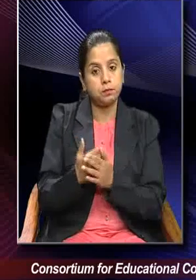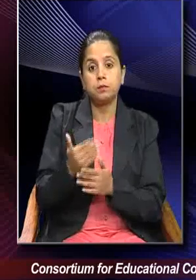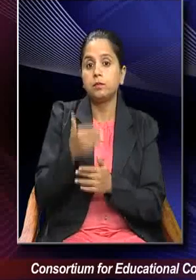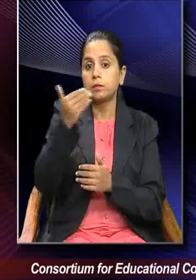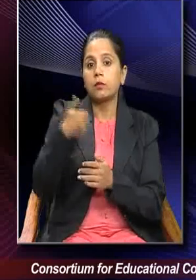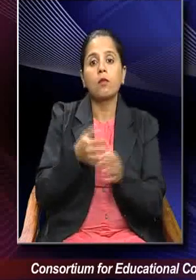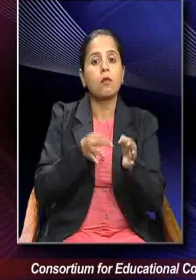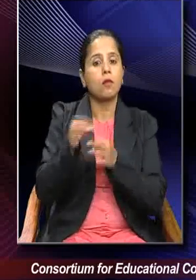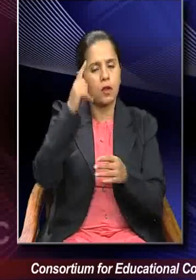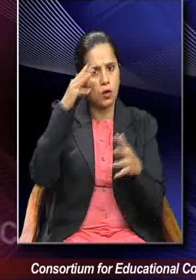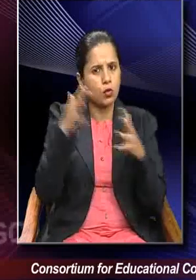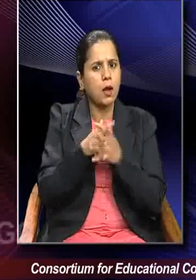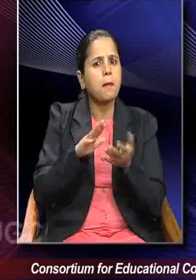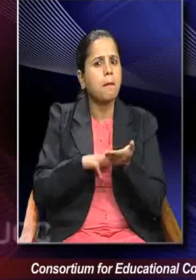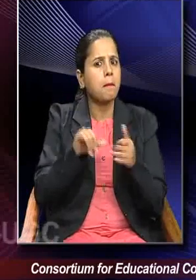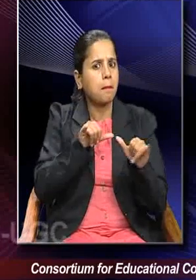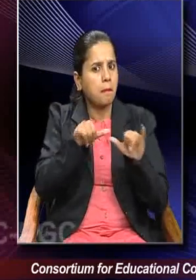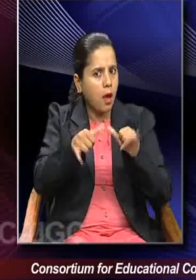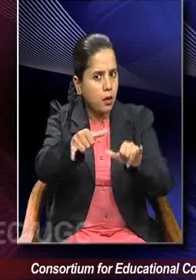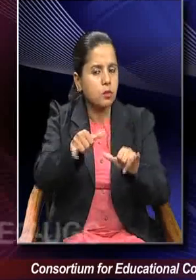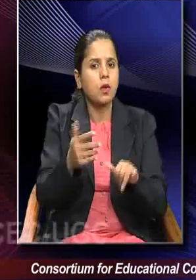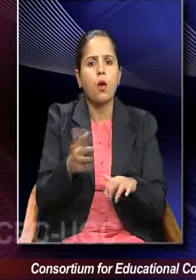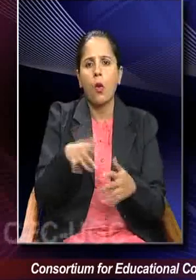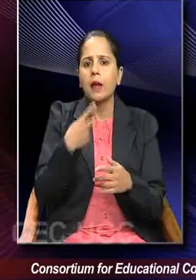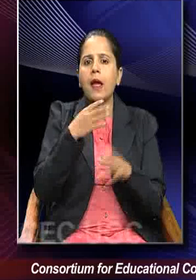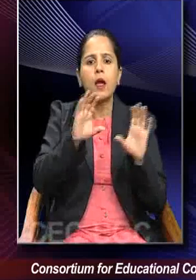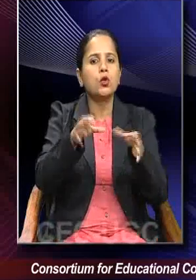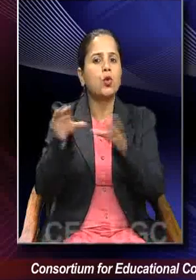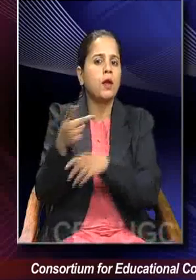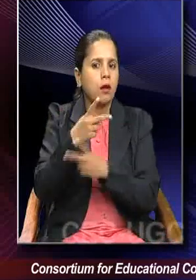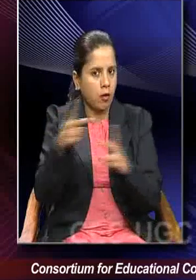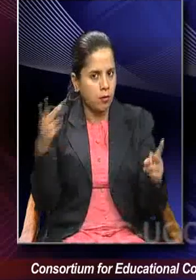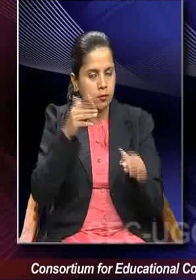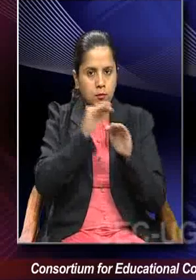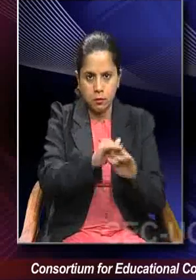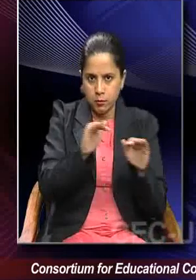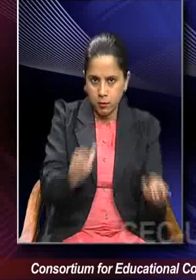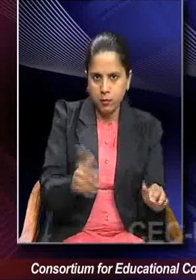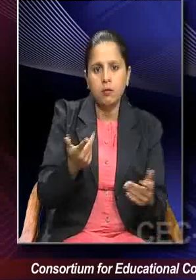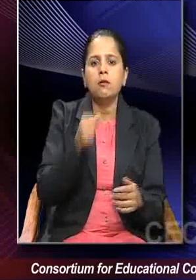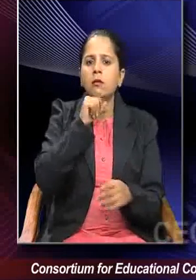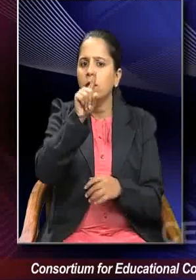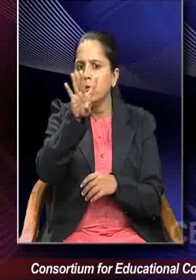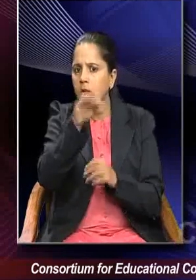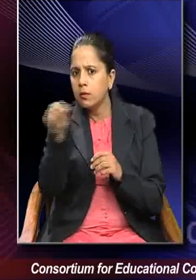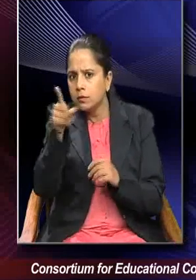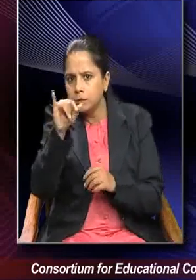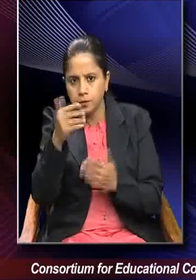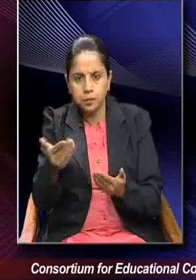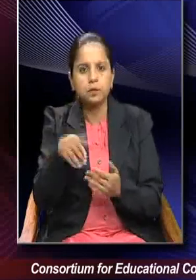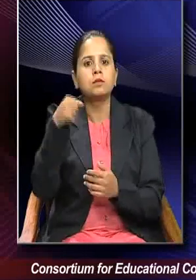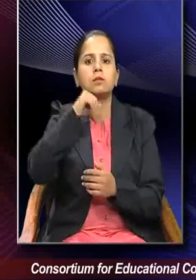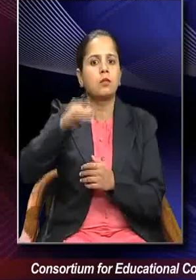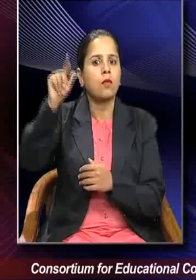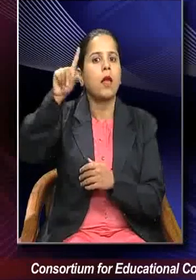about stress management in different age groups, children, teens, and